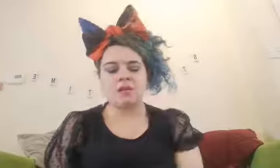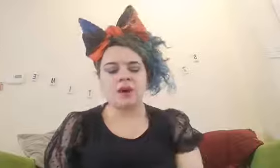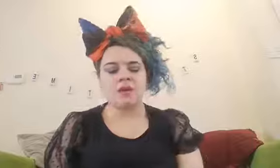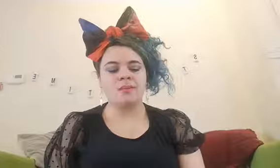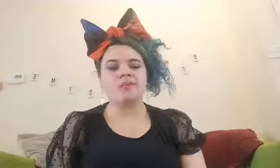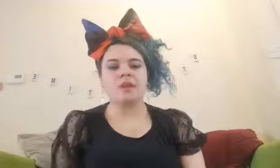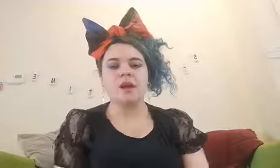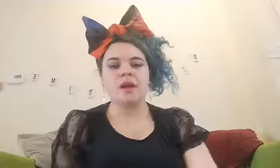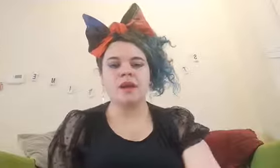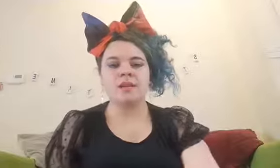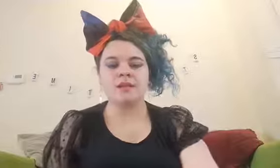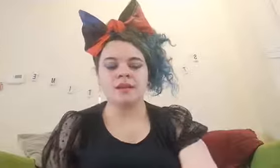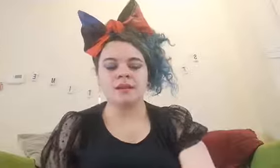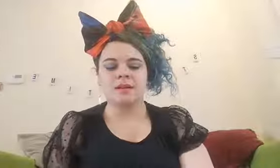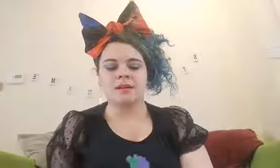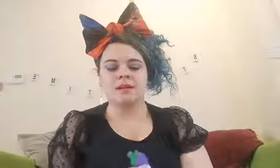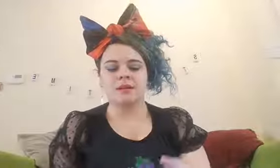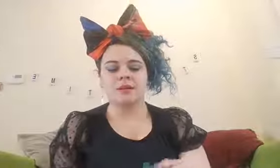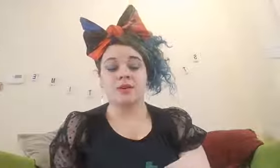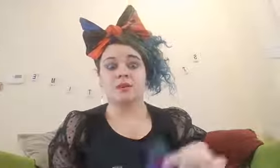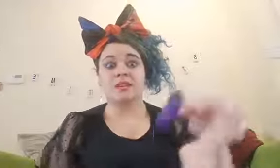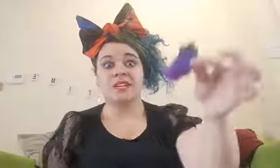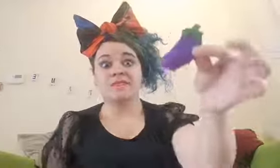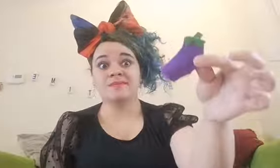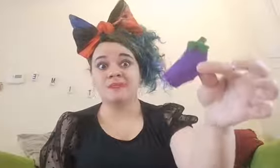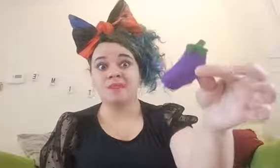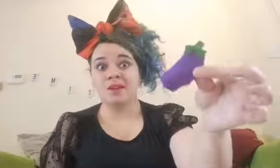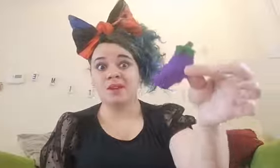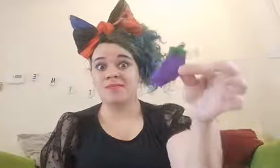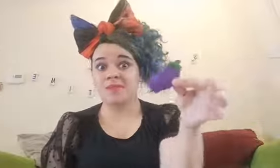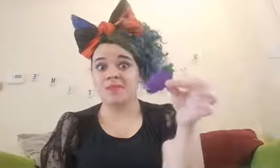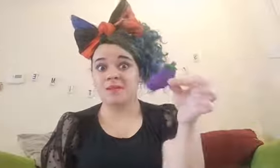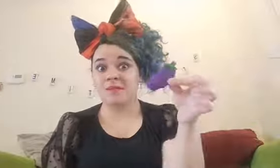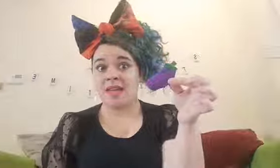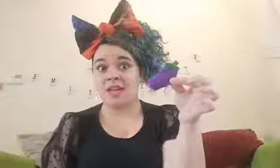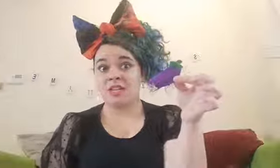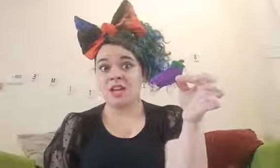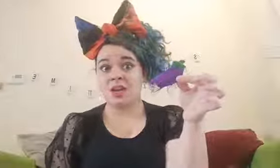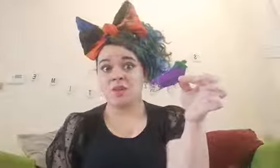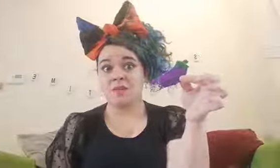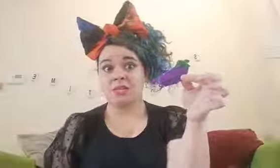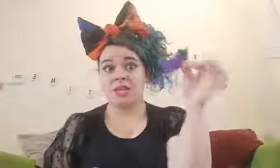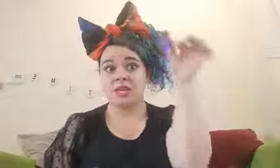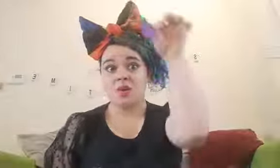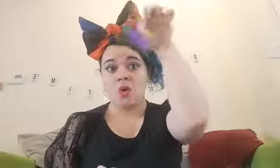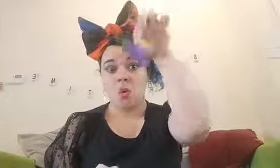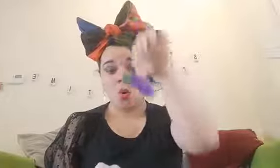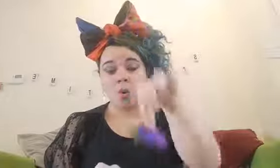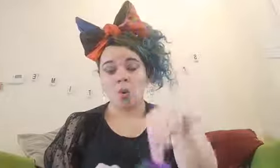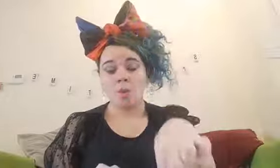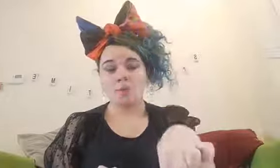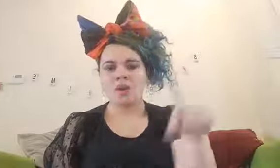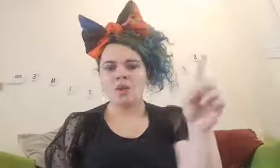well, I really like aubergine, so made an aubergine.